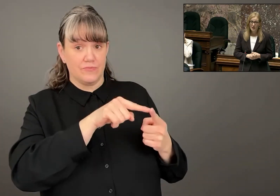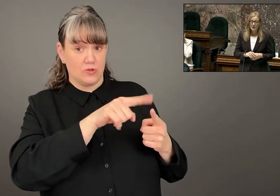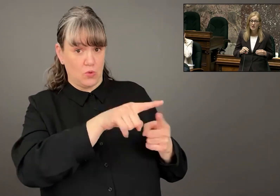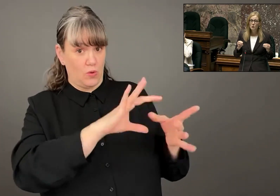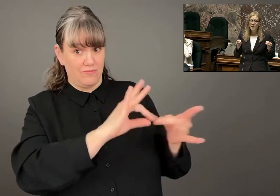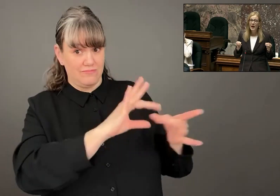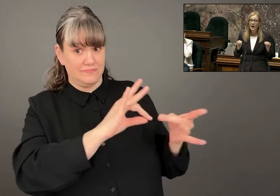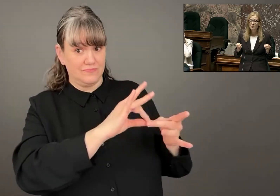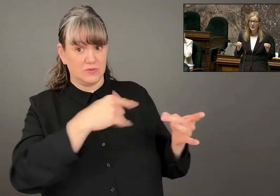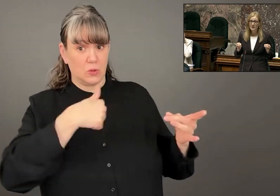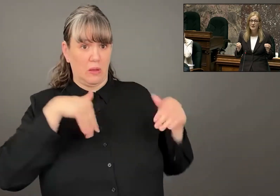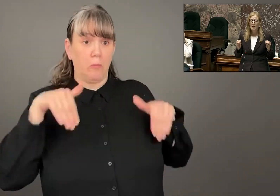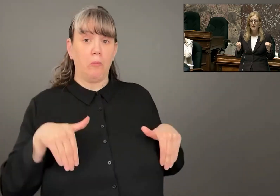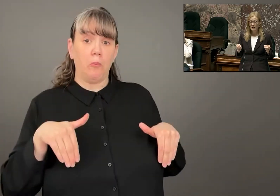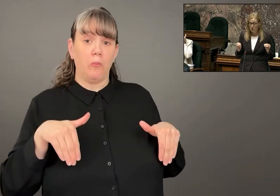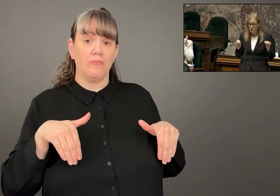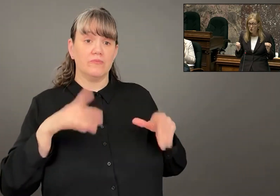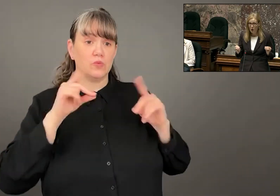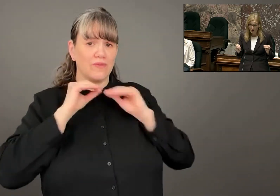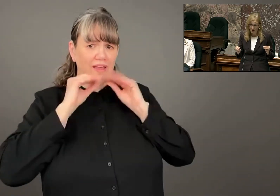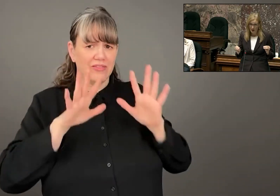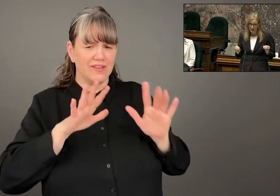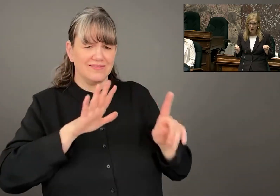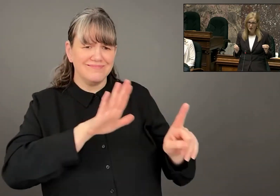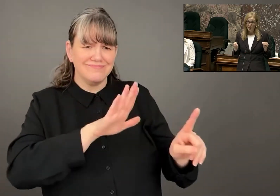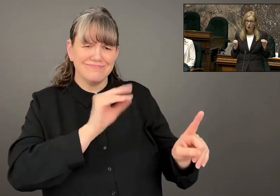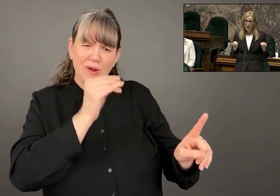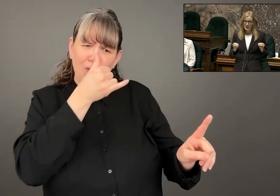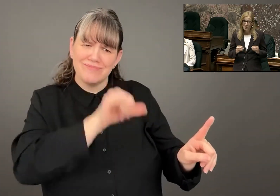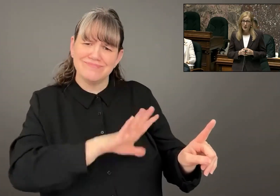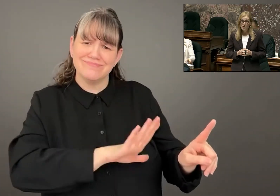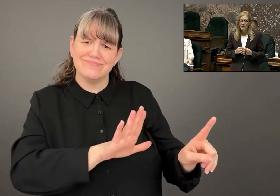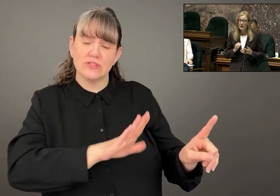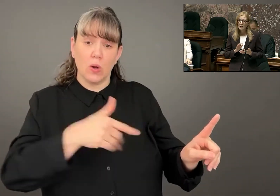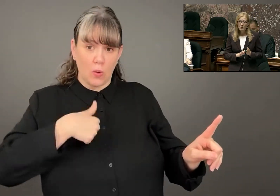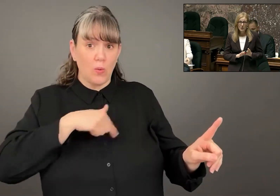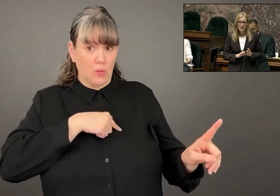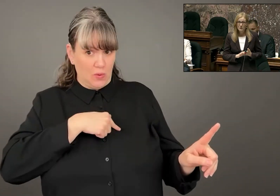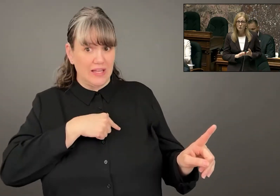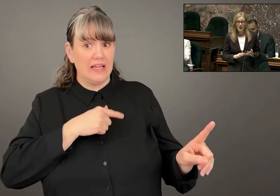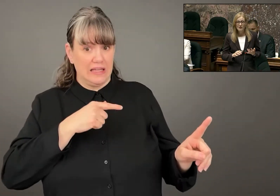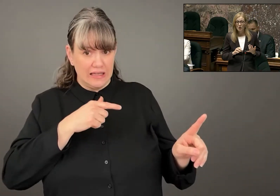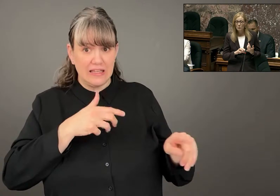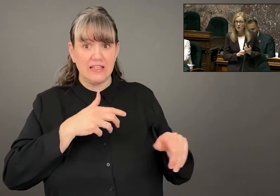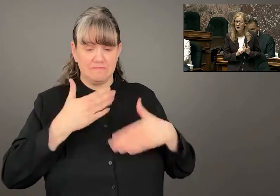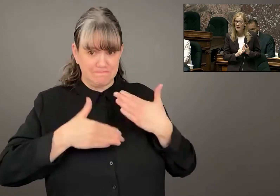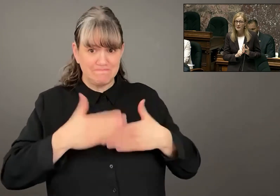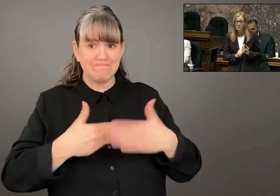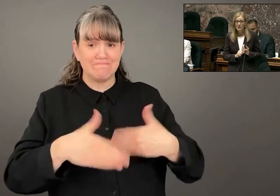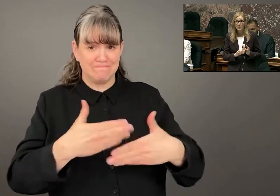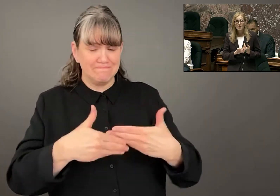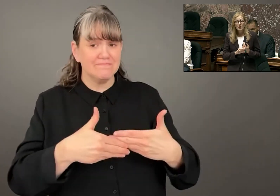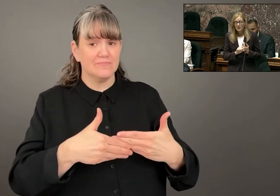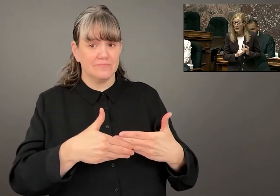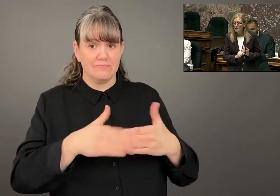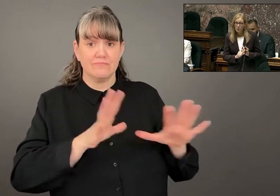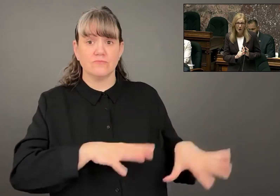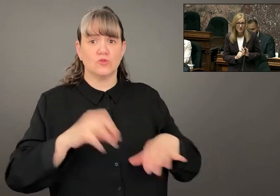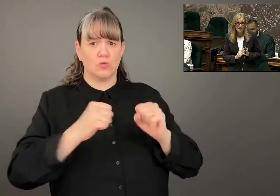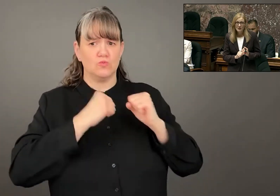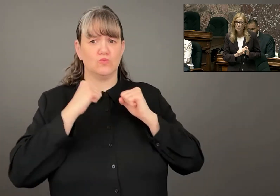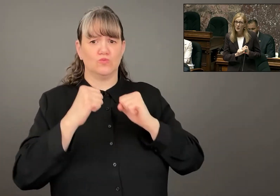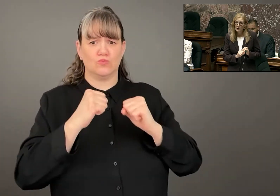is ridiculous. We have been stepping in strongly on this question in a number of different ways. Our Premier has been